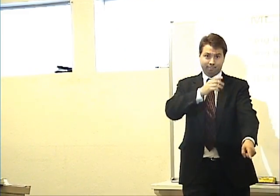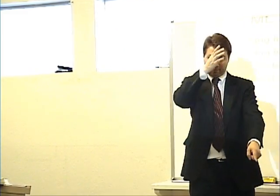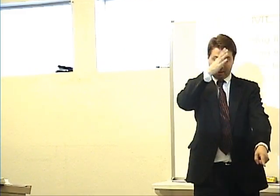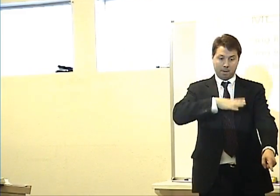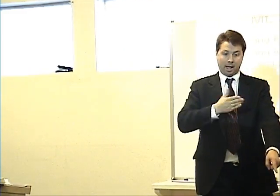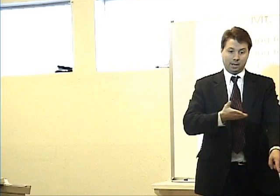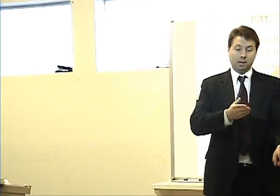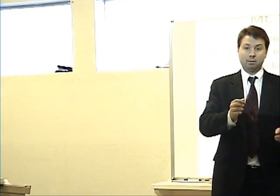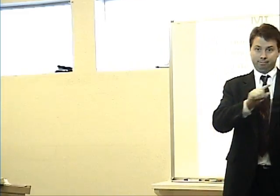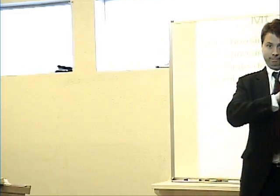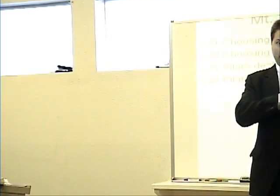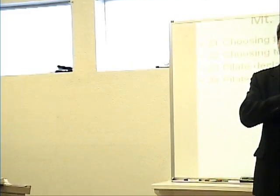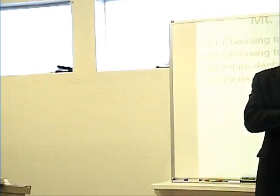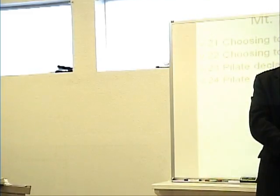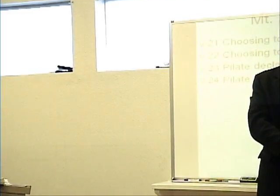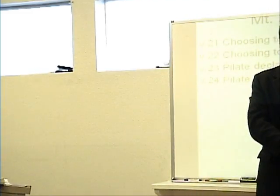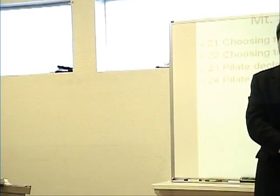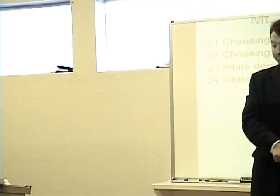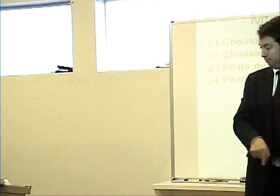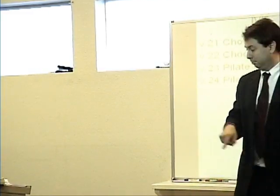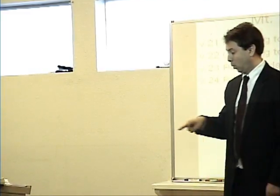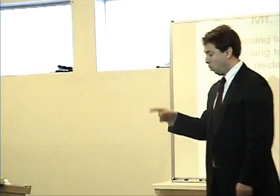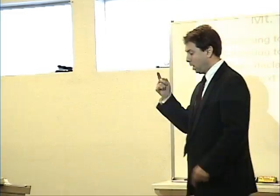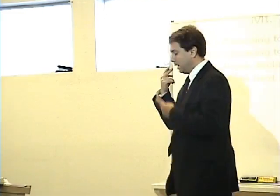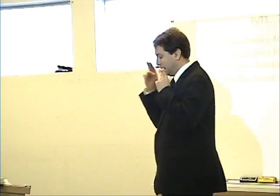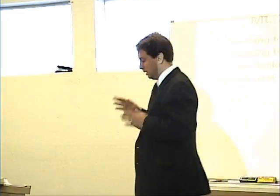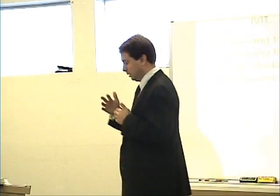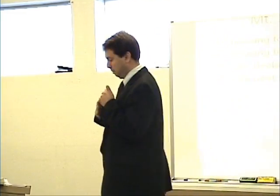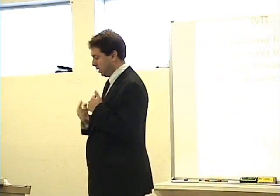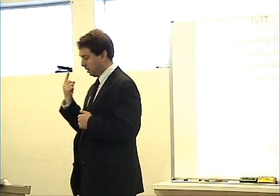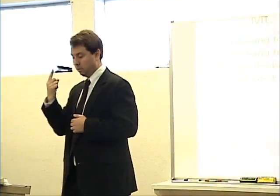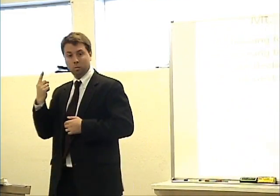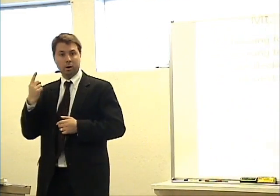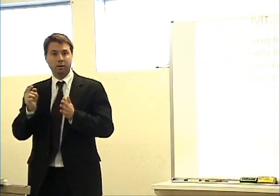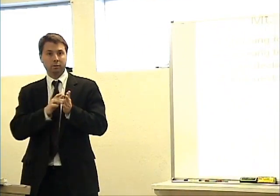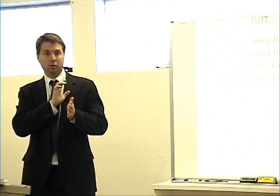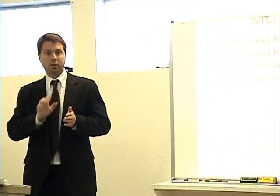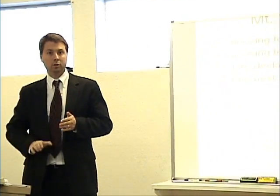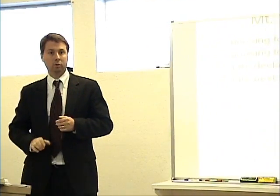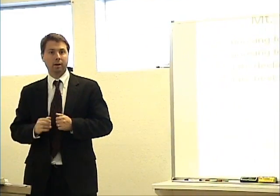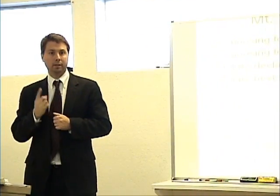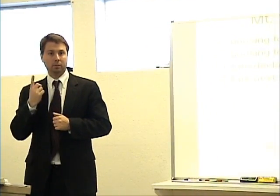The man here, guilty. One of the infant life of Jesus Christ.